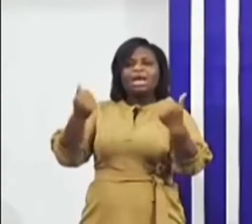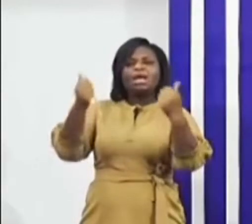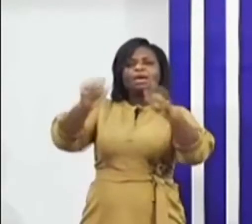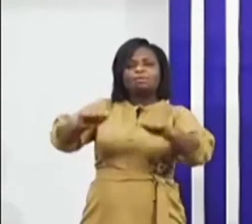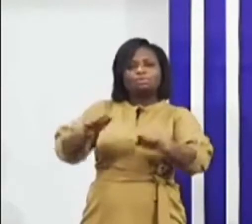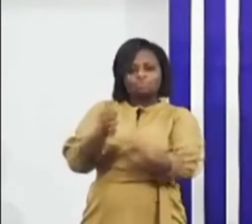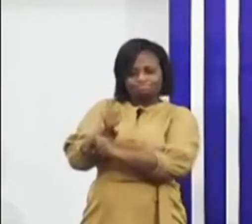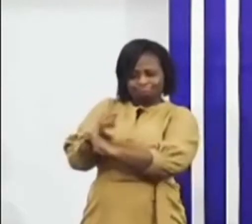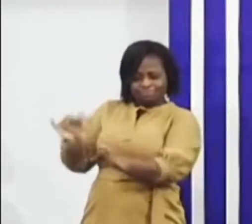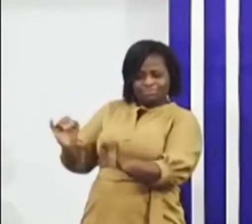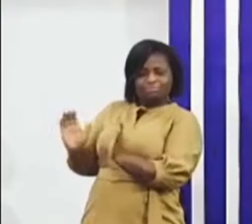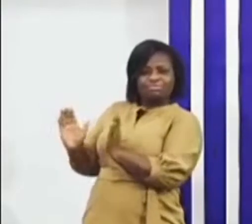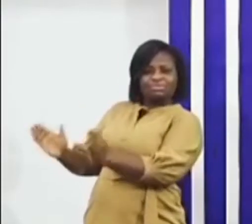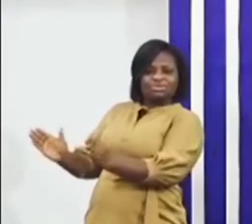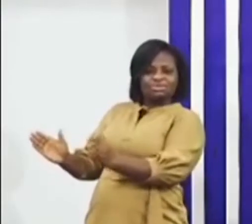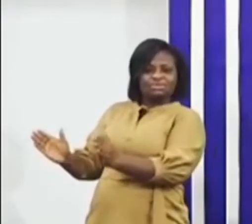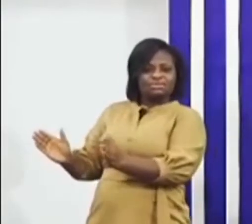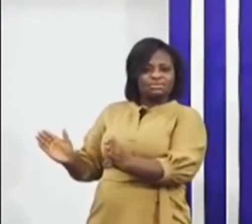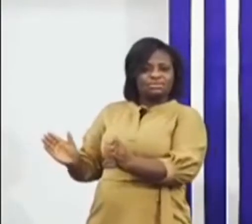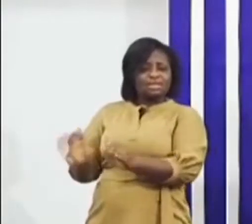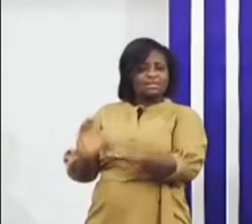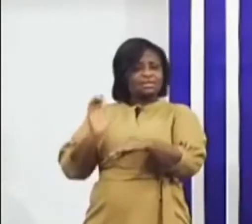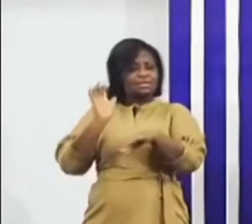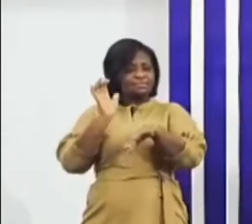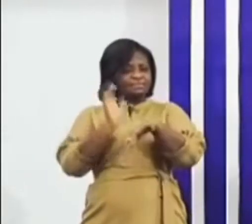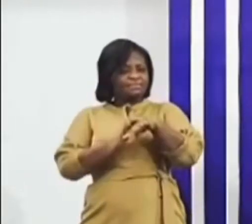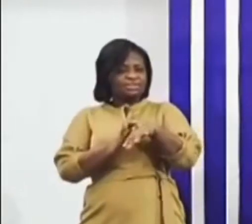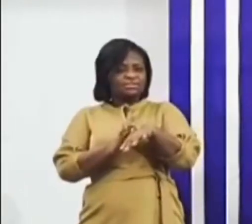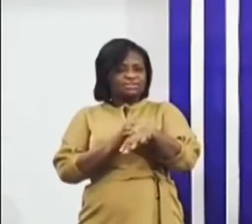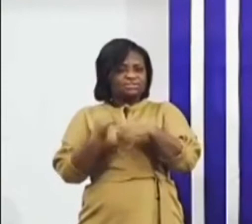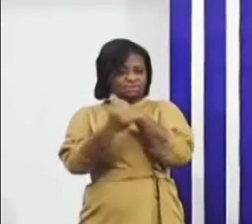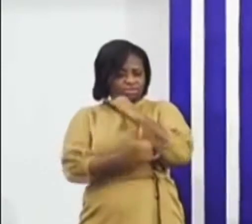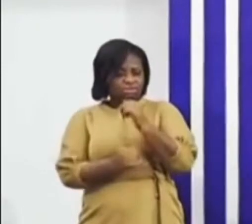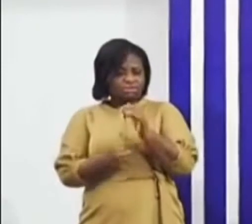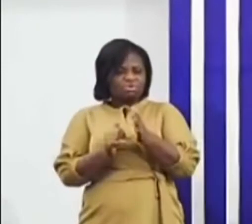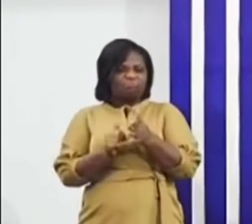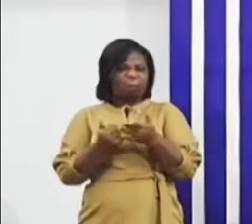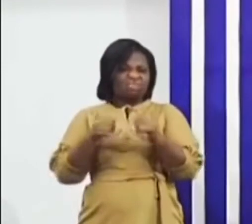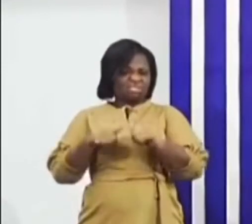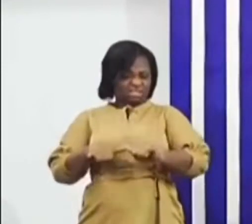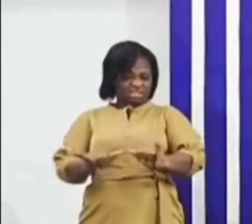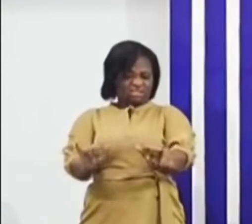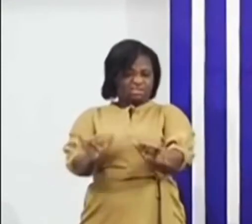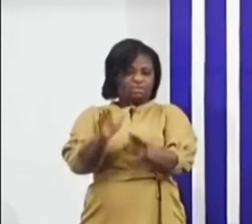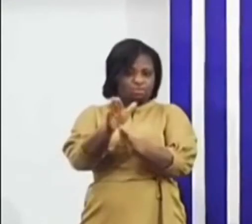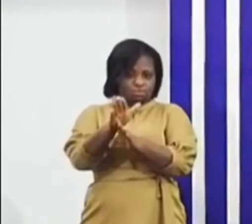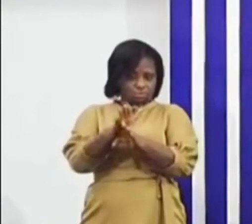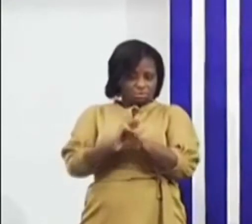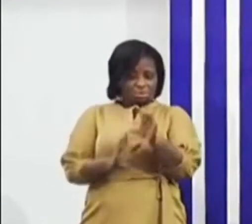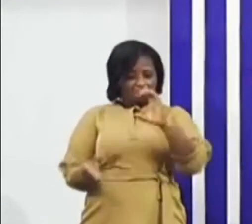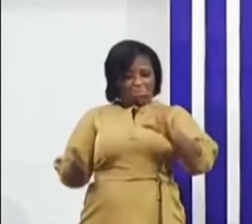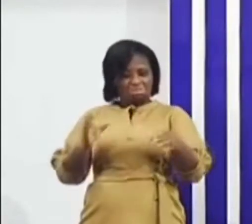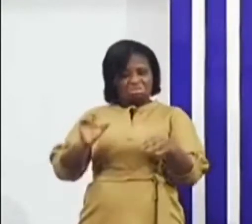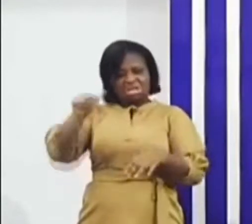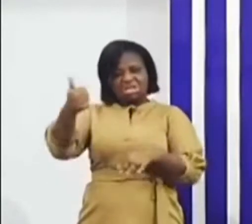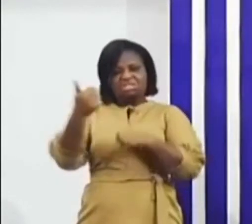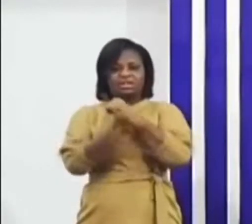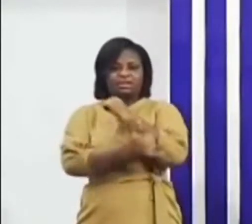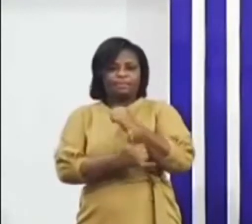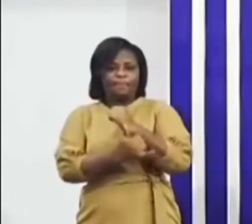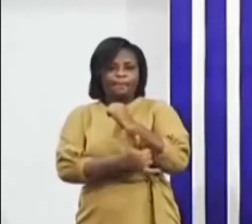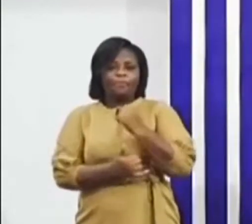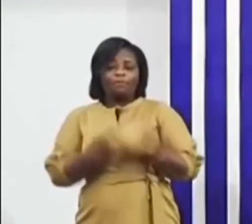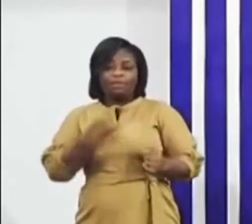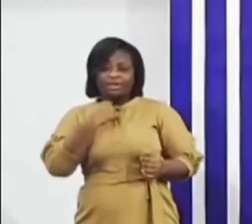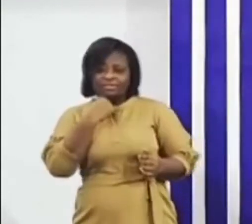the infection rates in this can remain slow in comparison of other countries as i mentioned it did